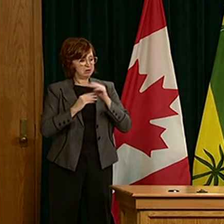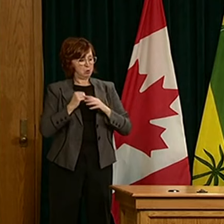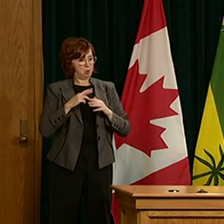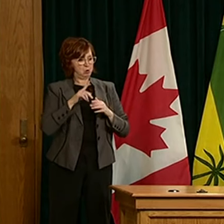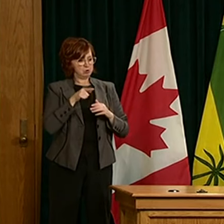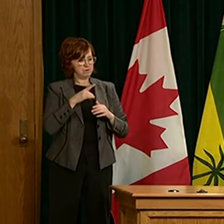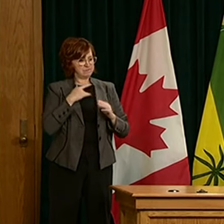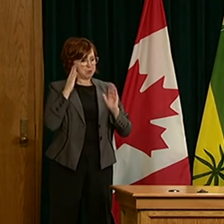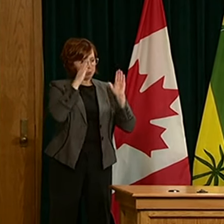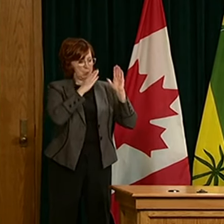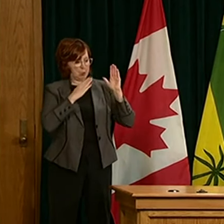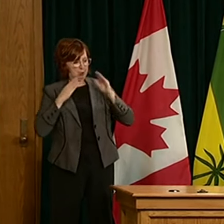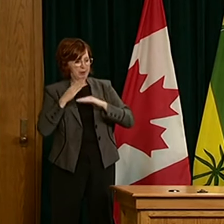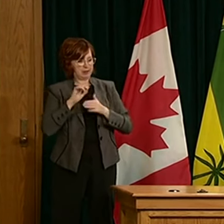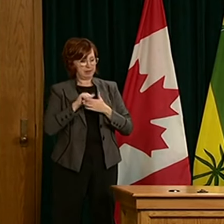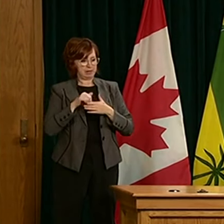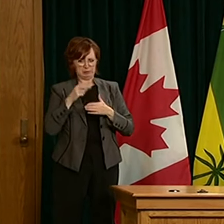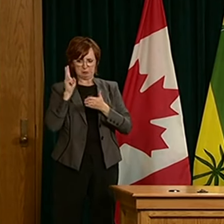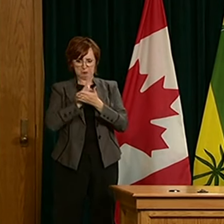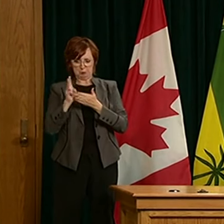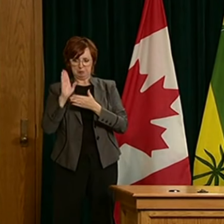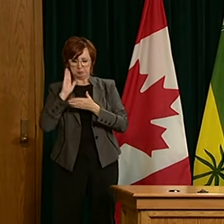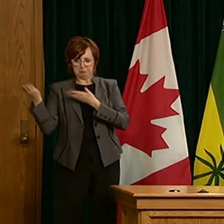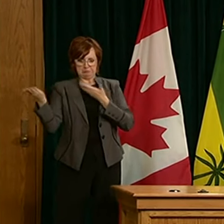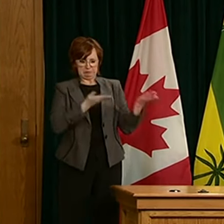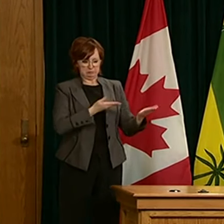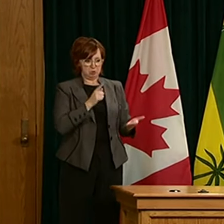What exactly is the timeline there?